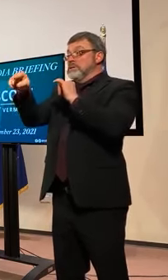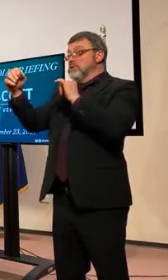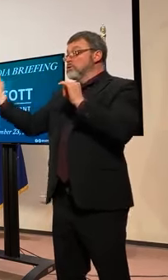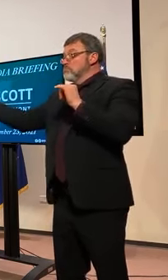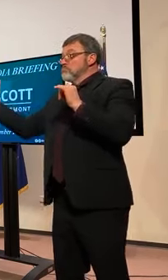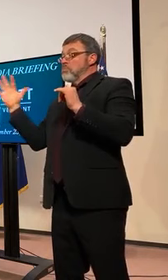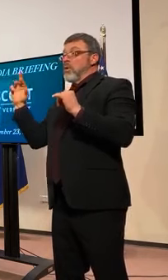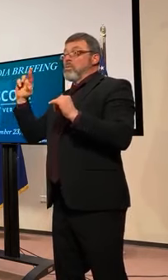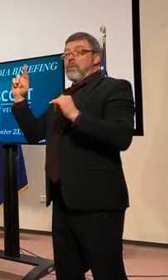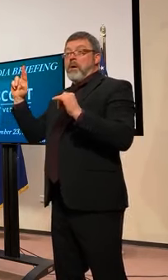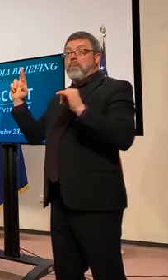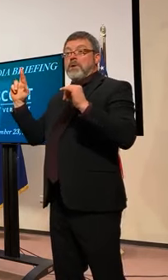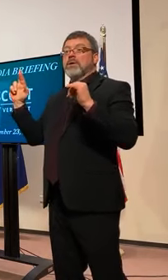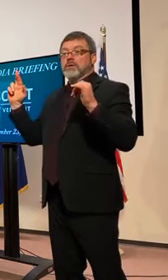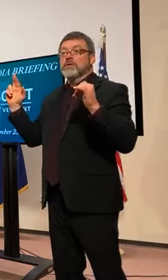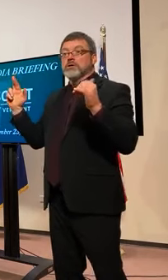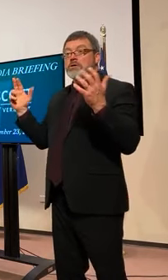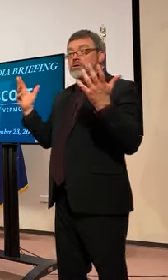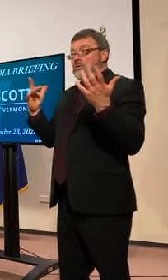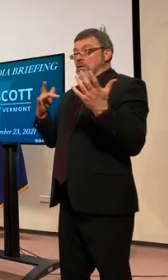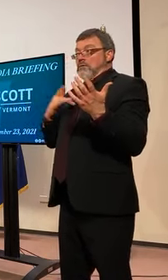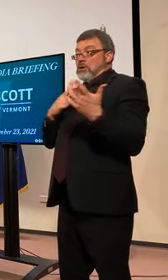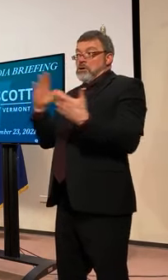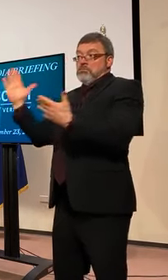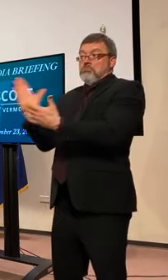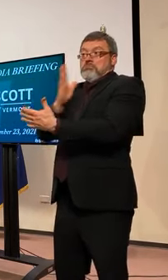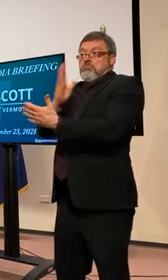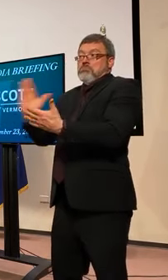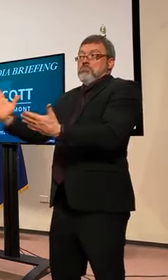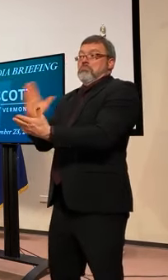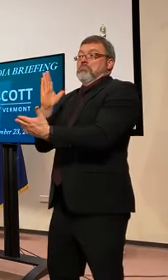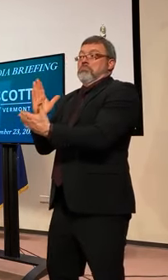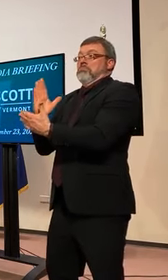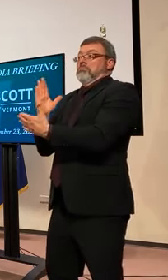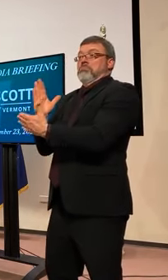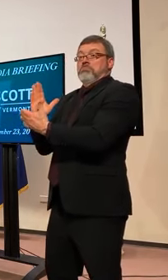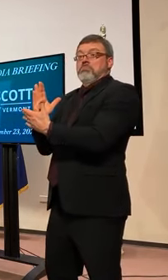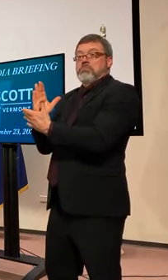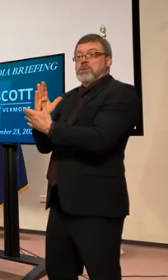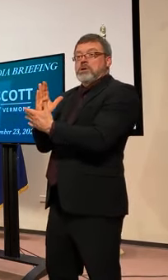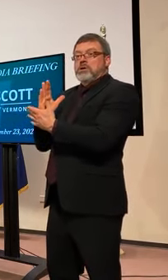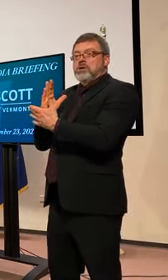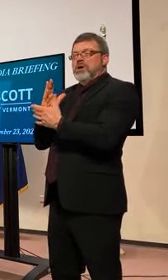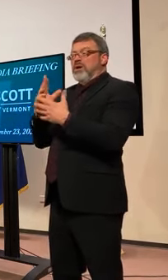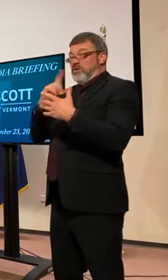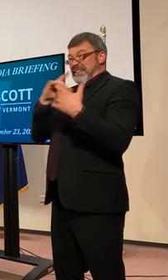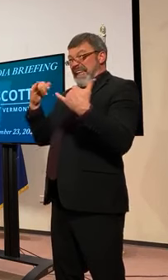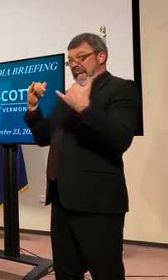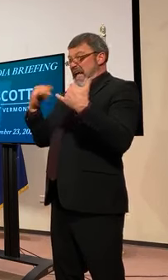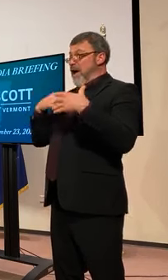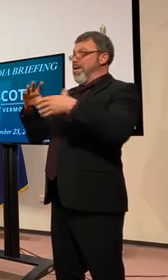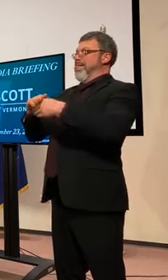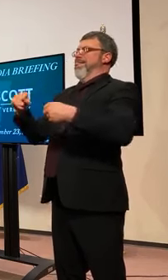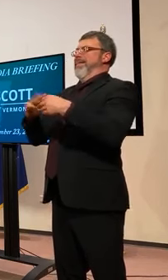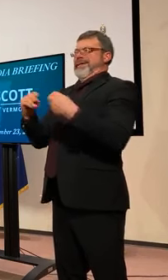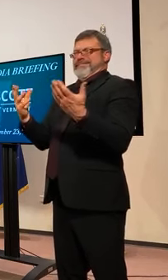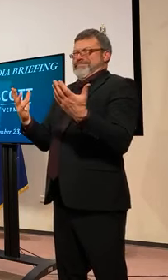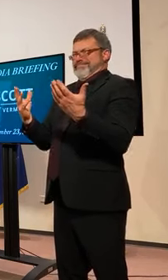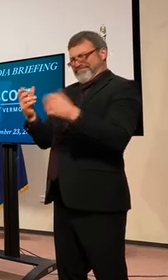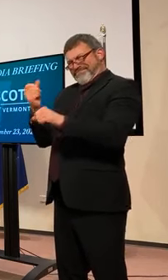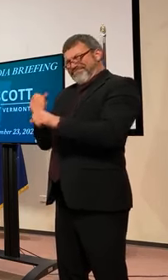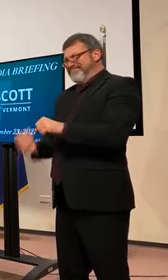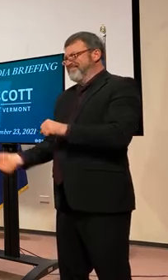business person. Who knows? So I think it's a little early to talk about whether I